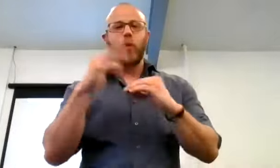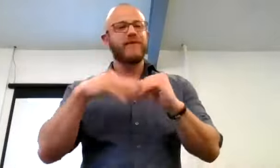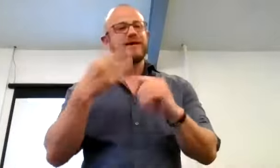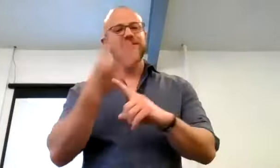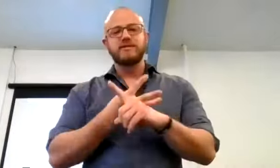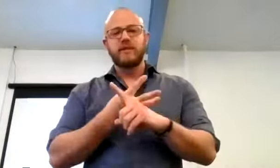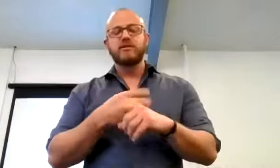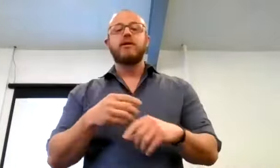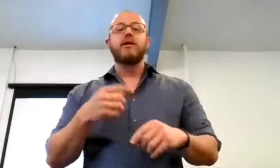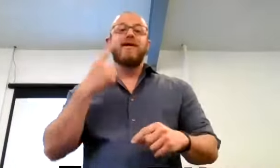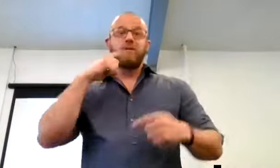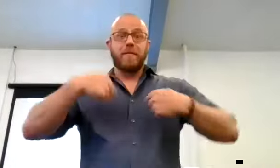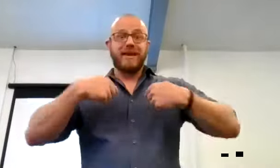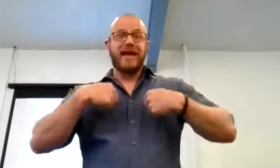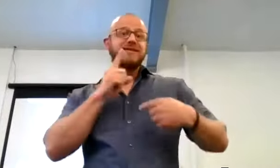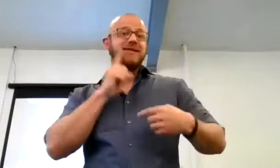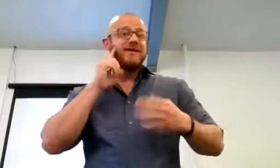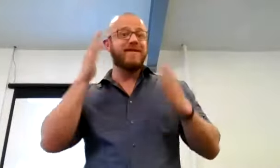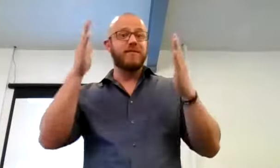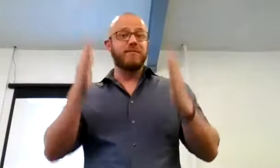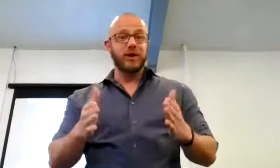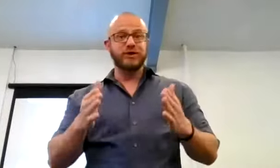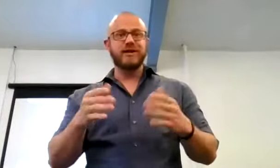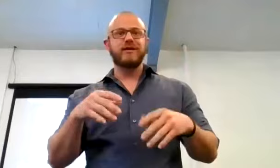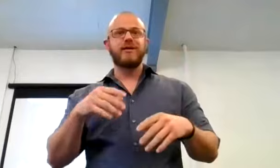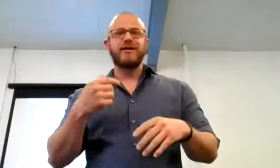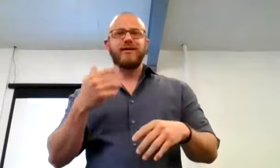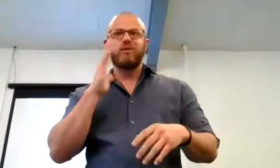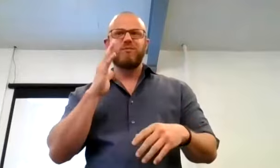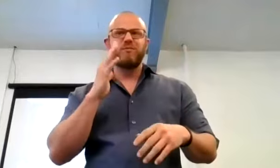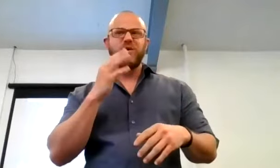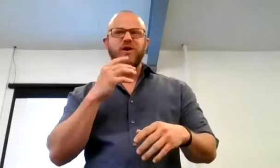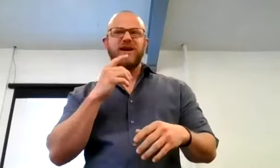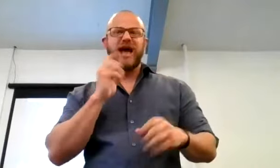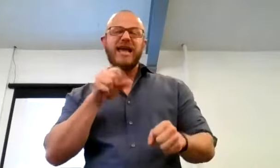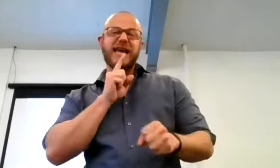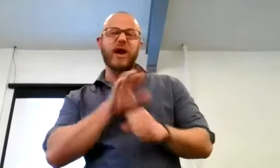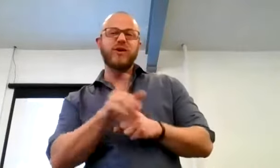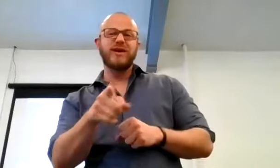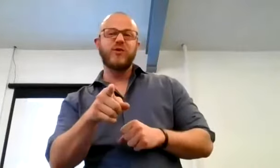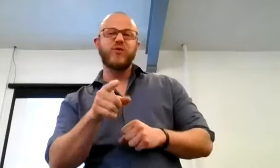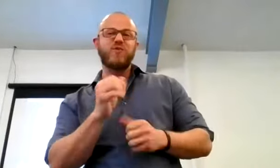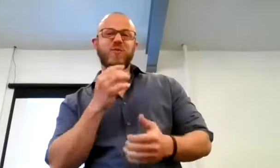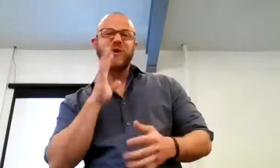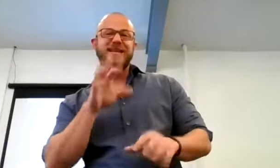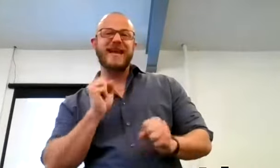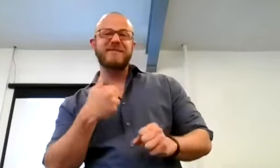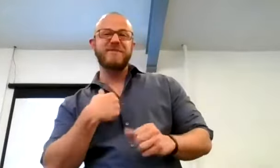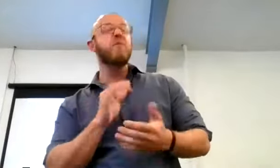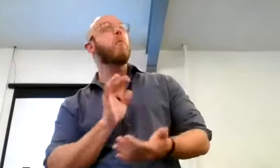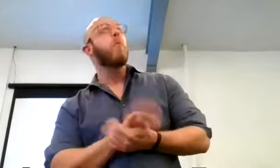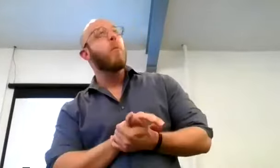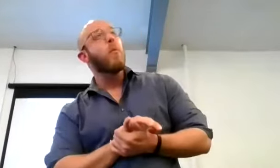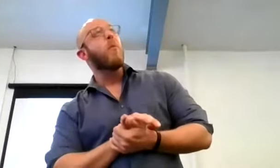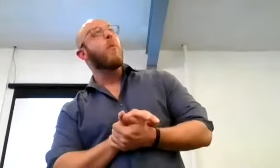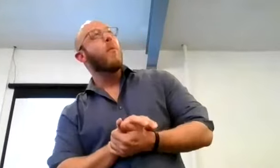within other languages, it takes more than 6 months to truly learn it. Me as a deaf person, I can promise you that it would